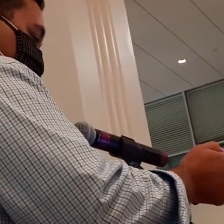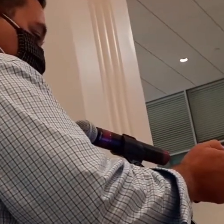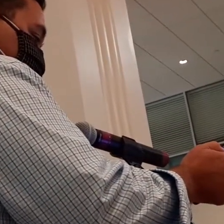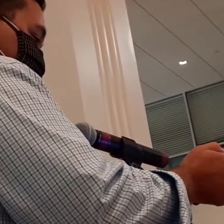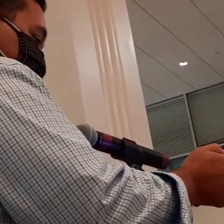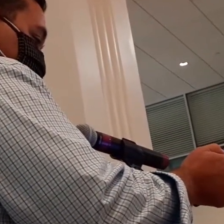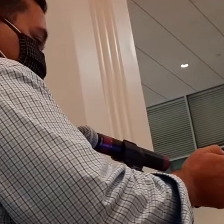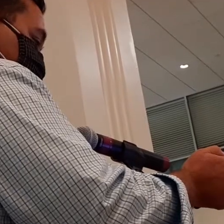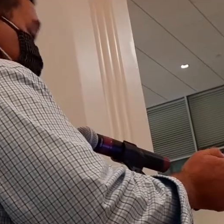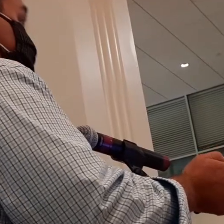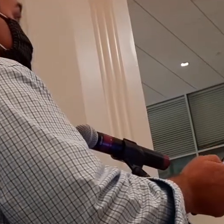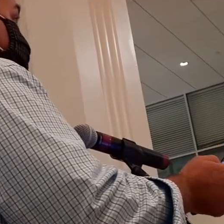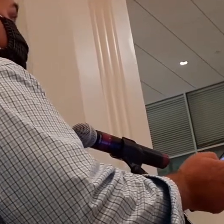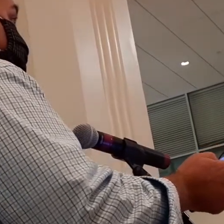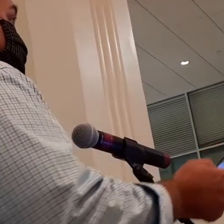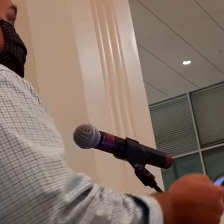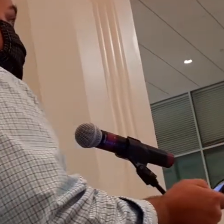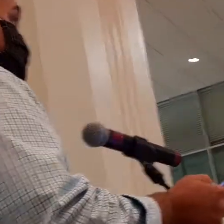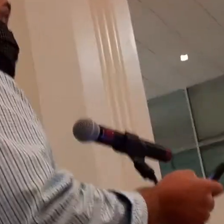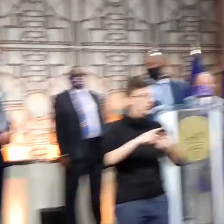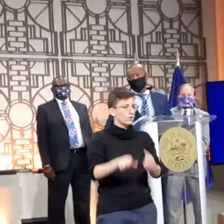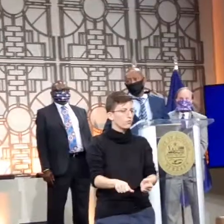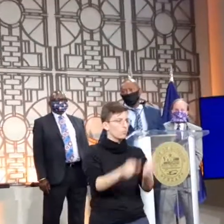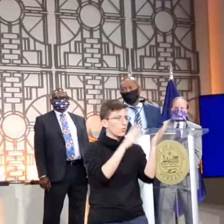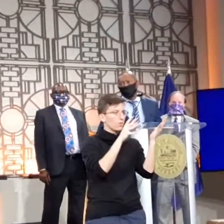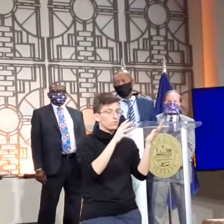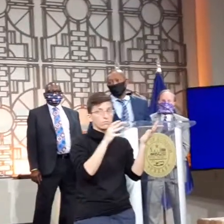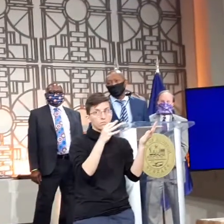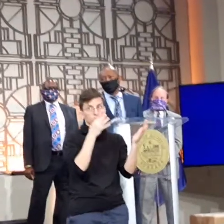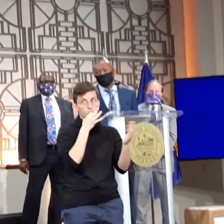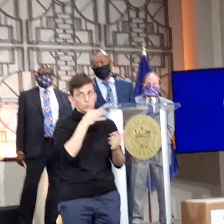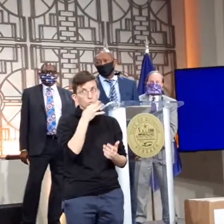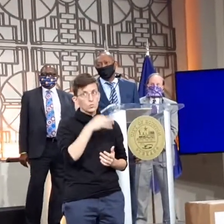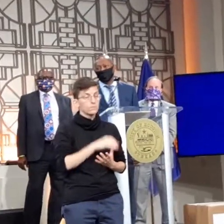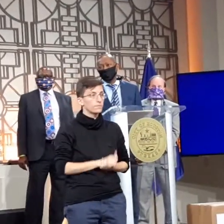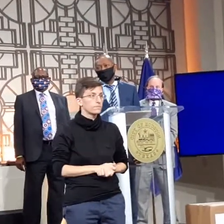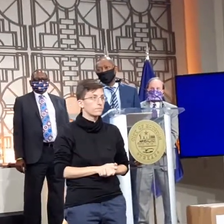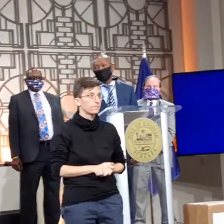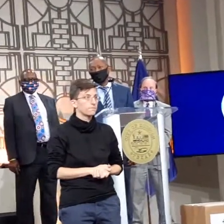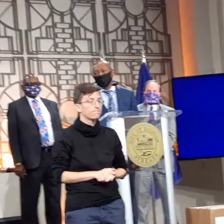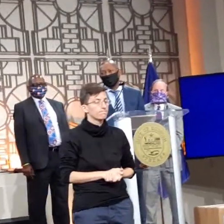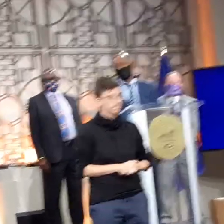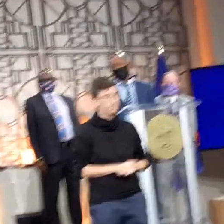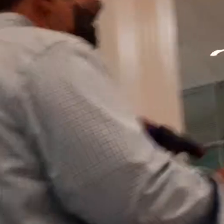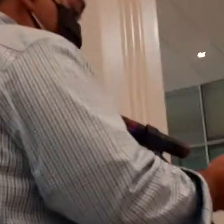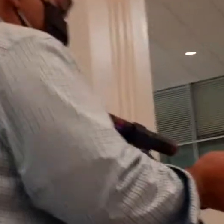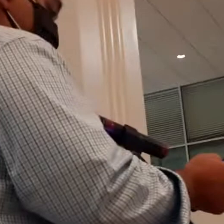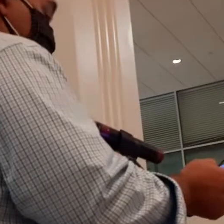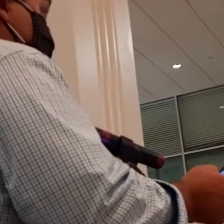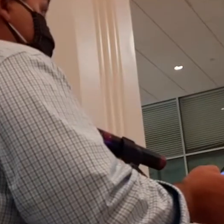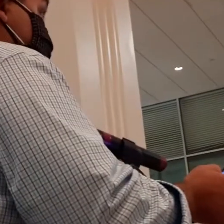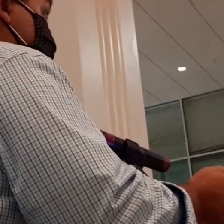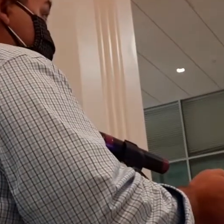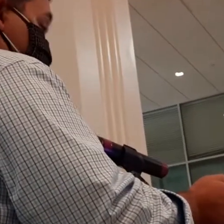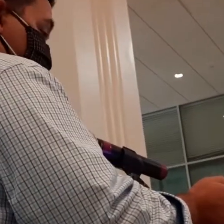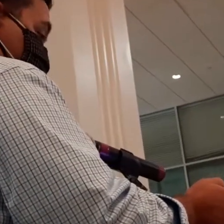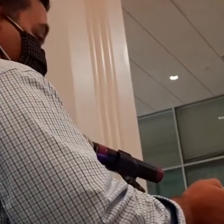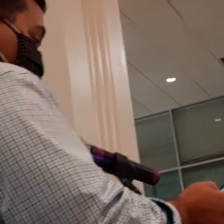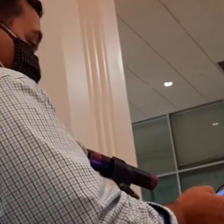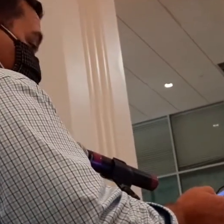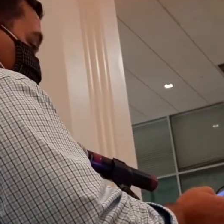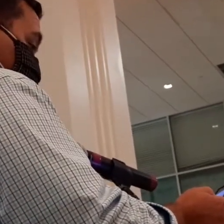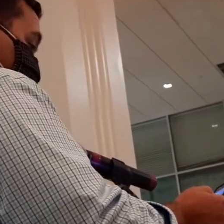the downlink statue to be moved? Just Soon. Got it. Houston.